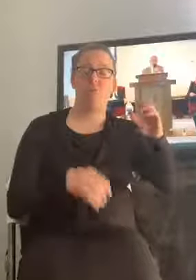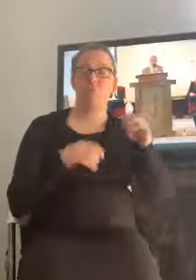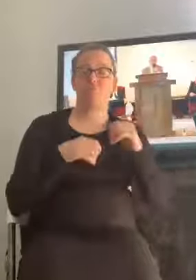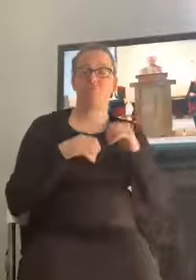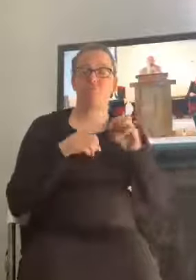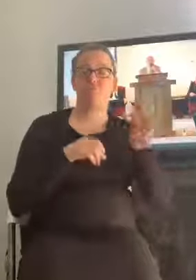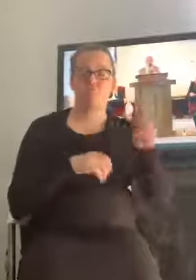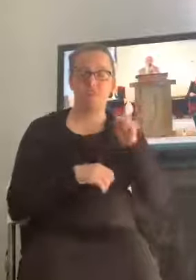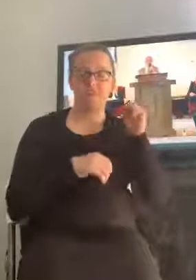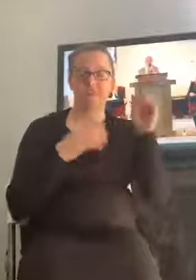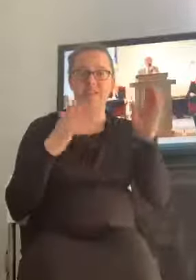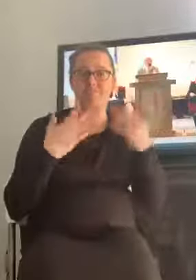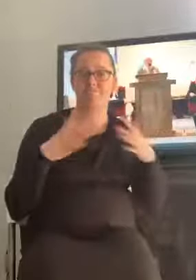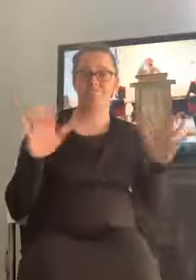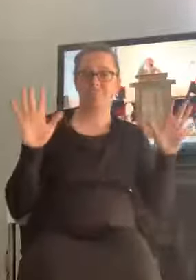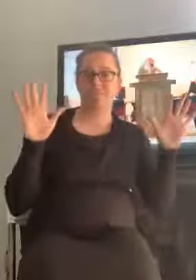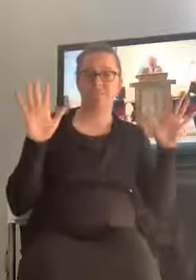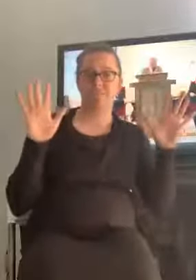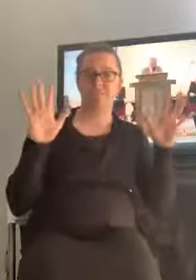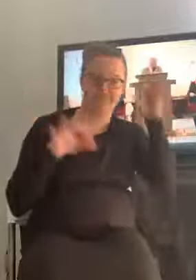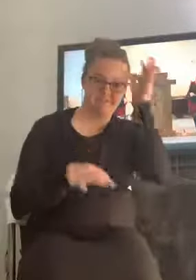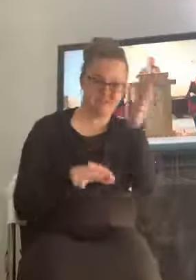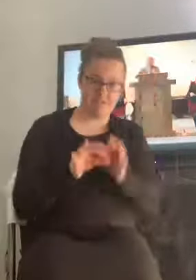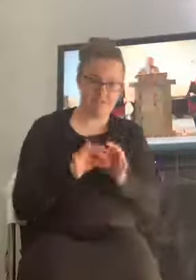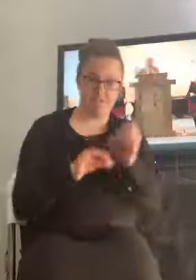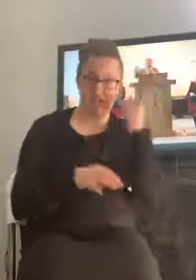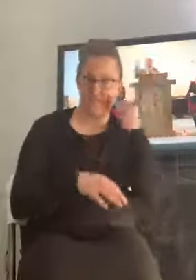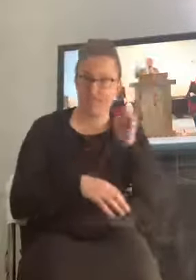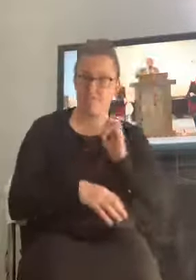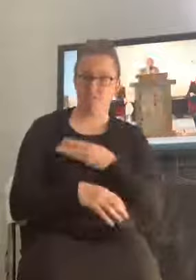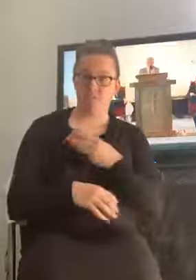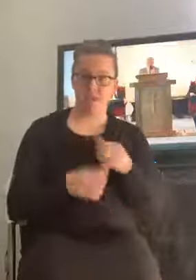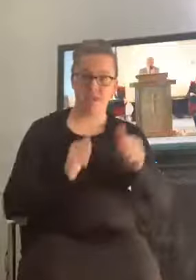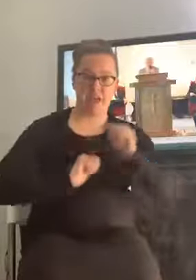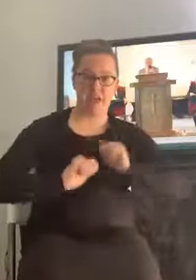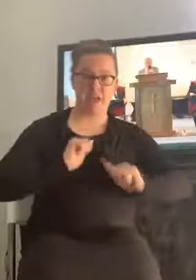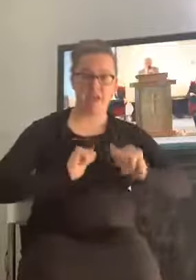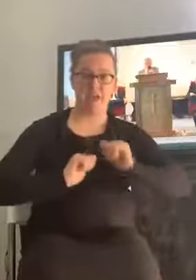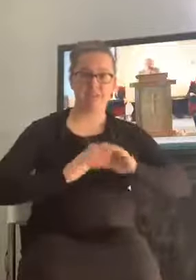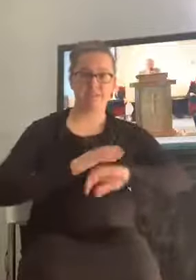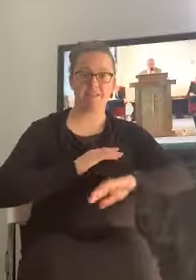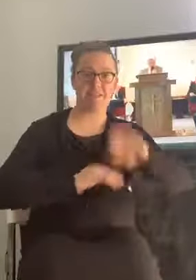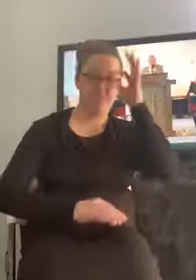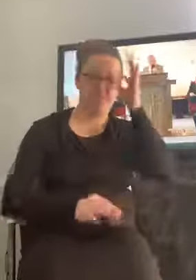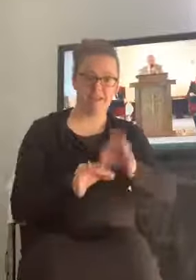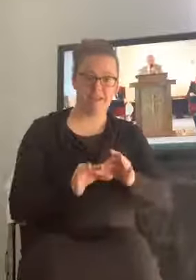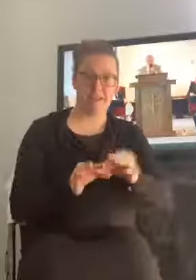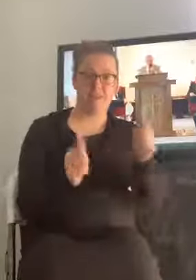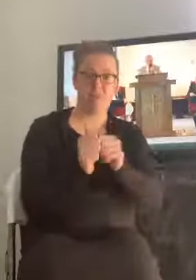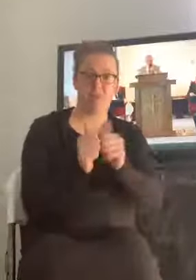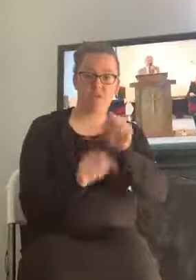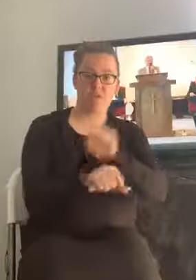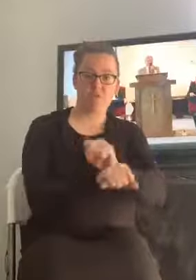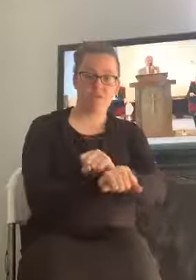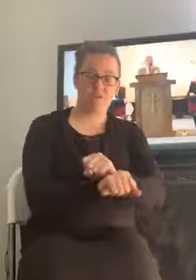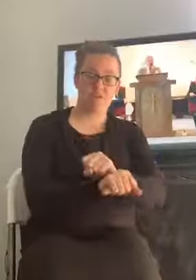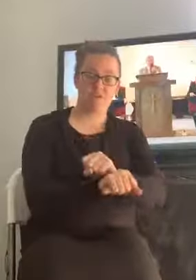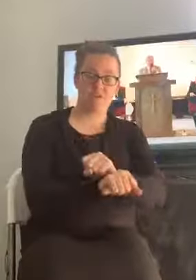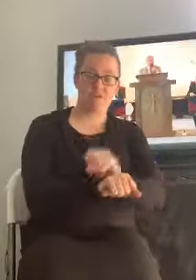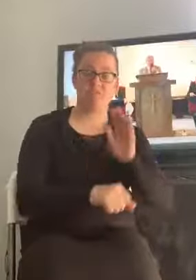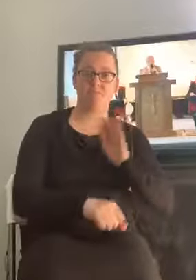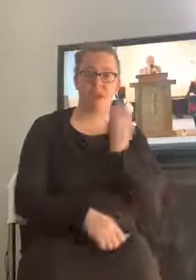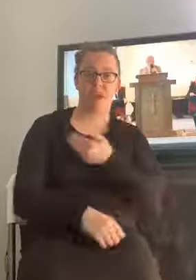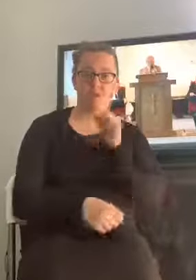I believe that when we act in faith with works, that our works will fulfill